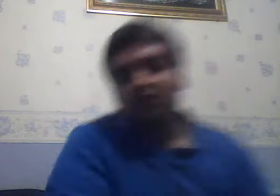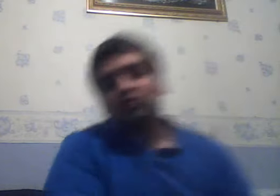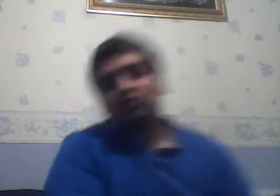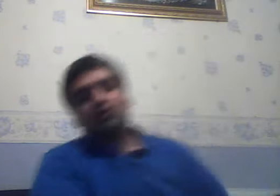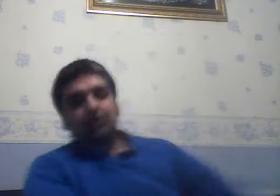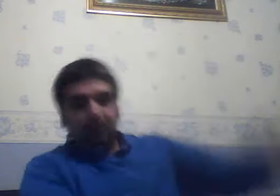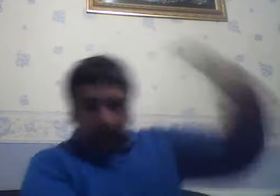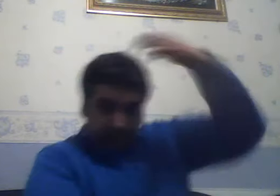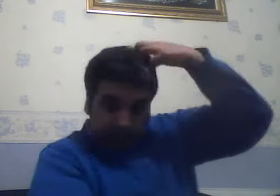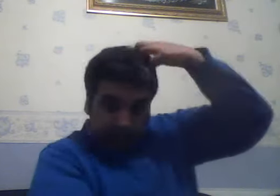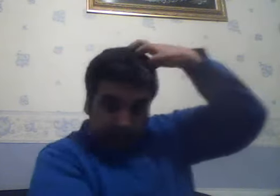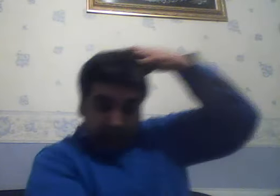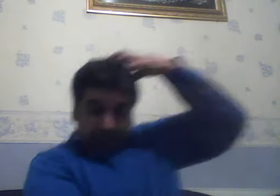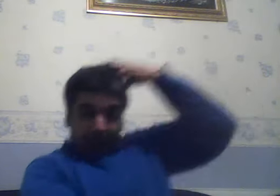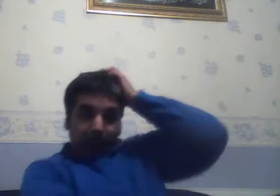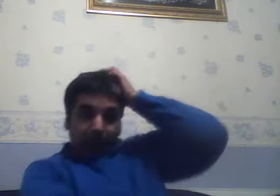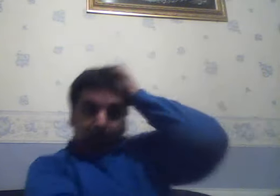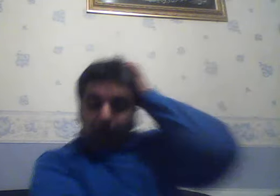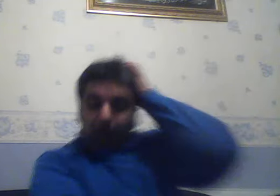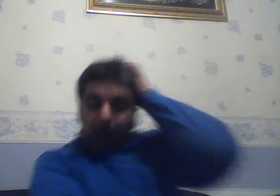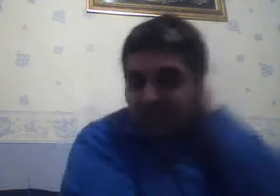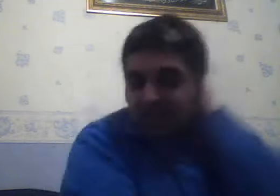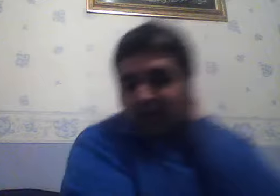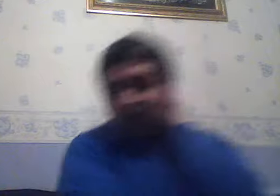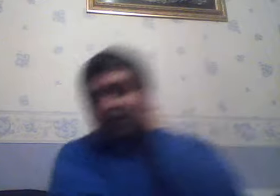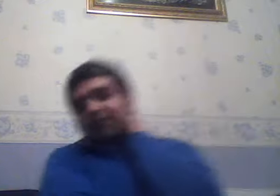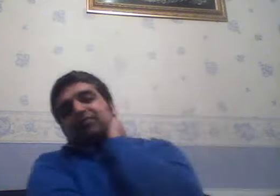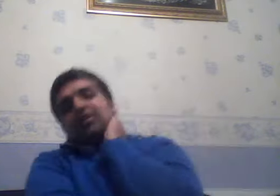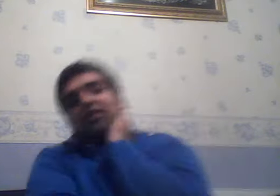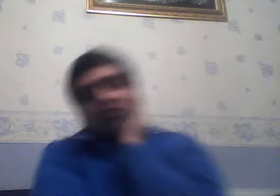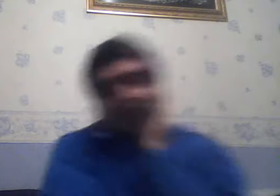you. Well, enough arguments now. Relax.